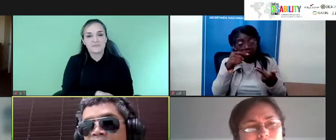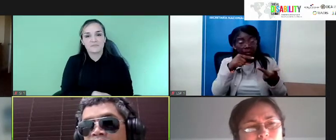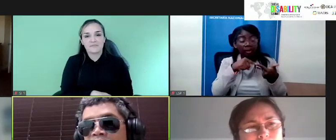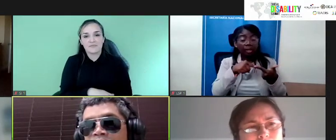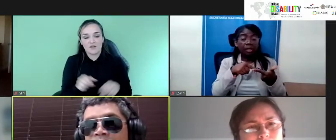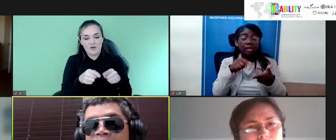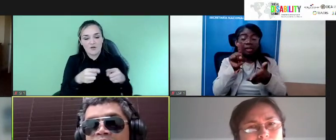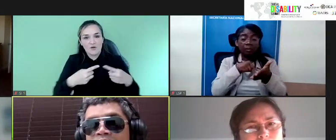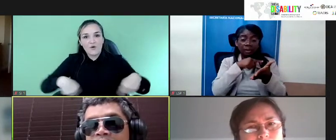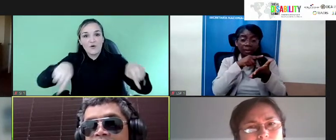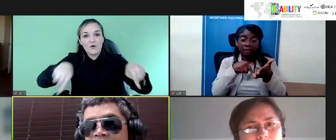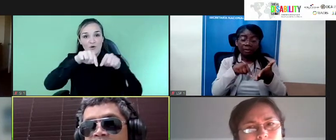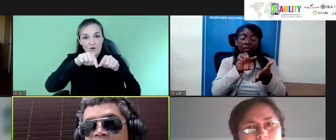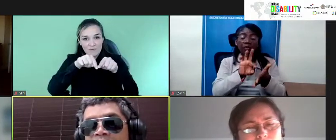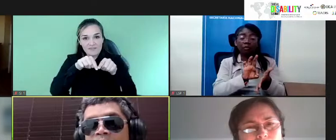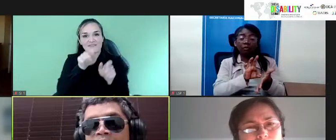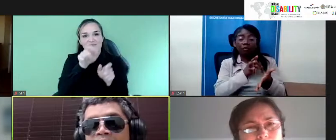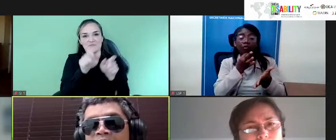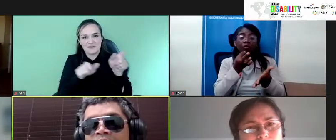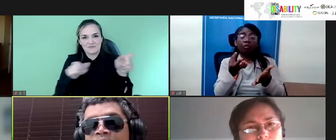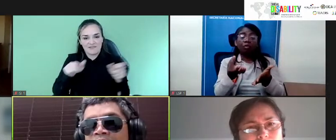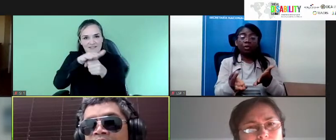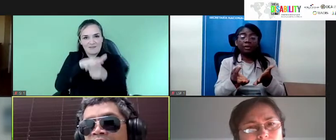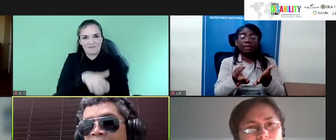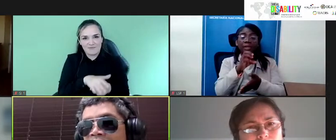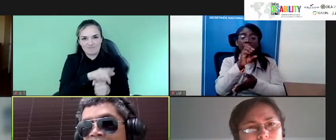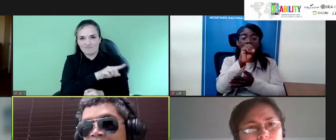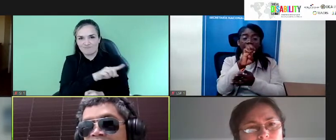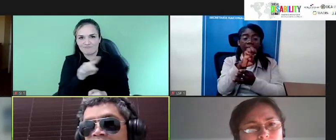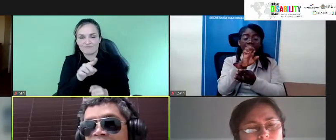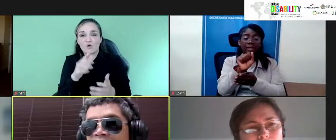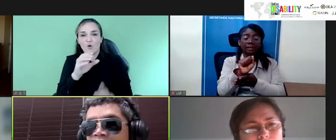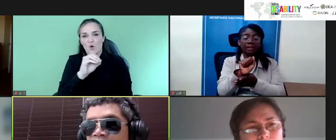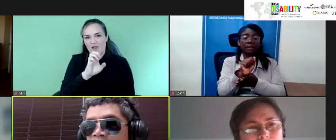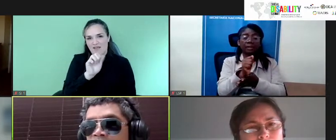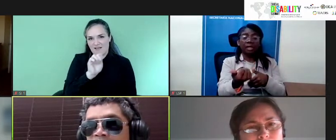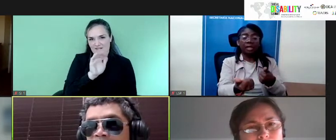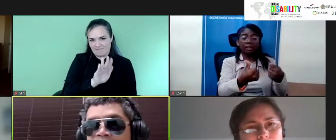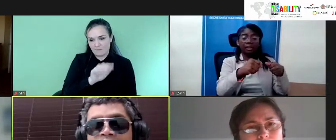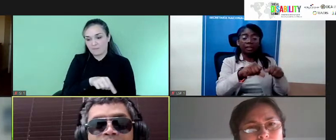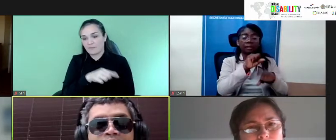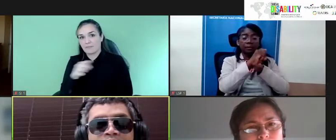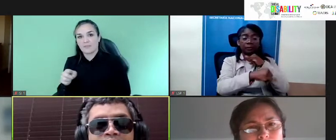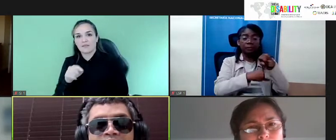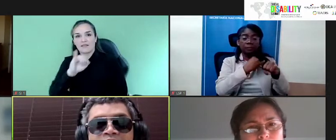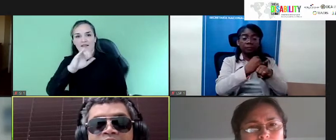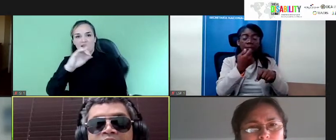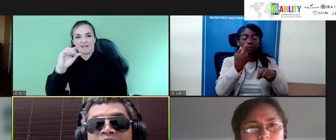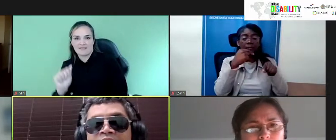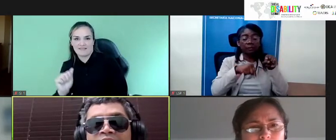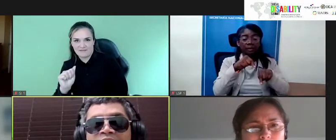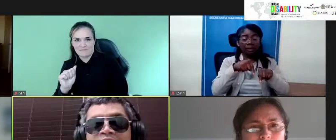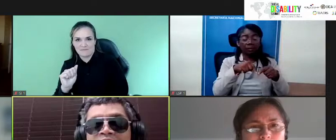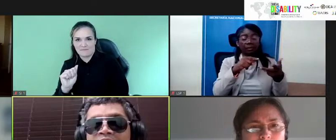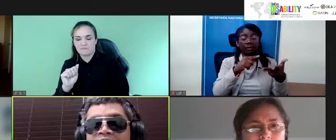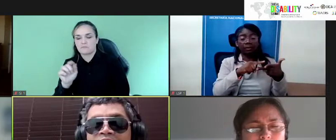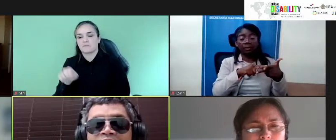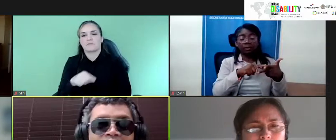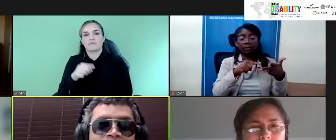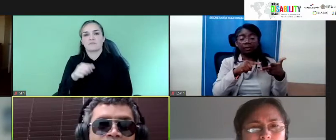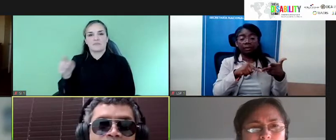republic of panama the committee for the elimination of all